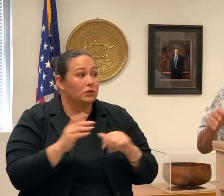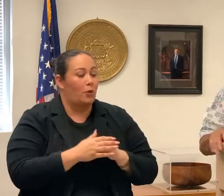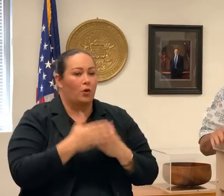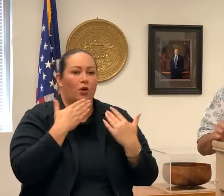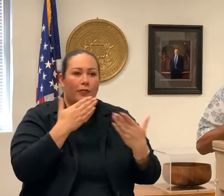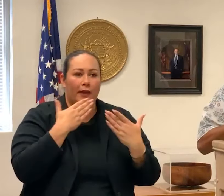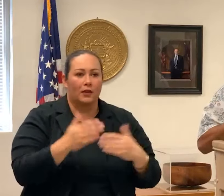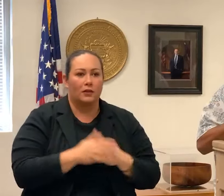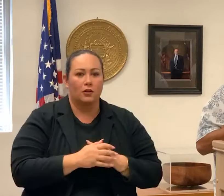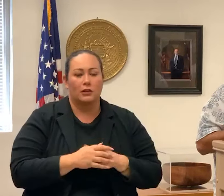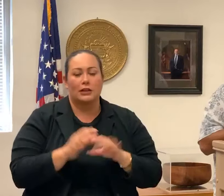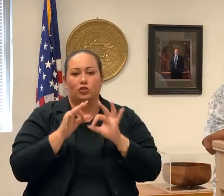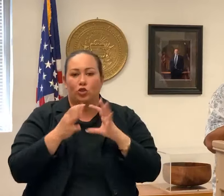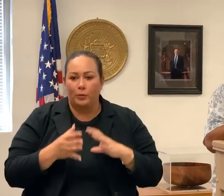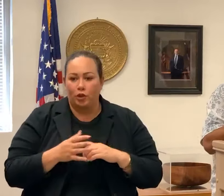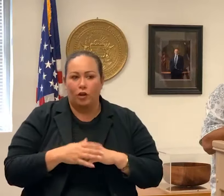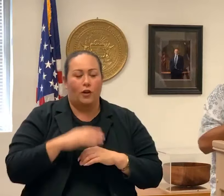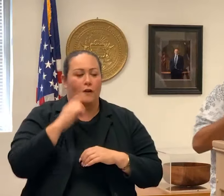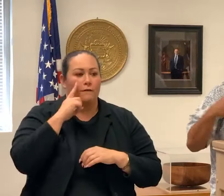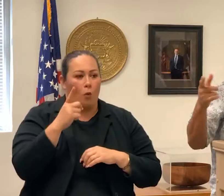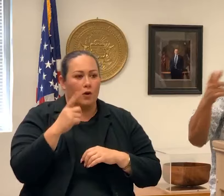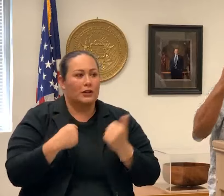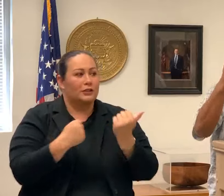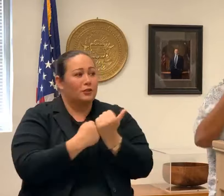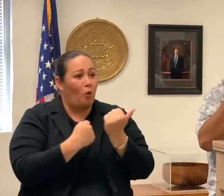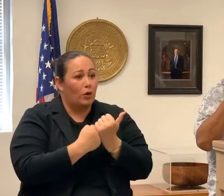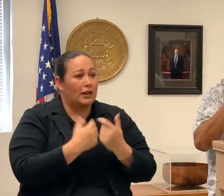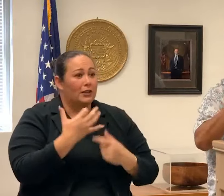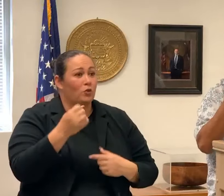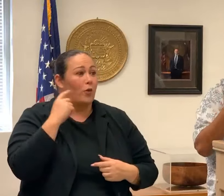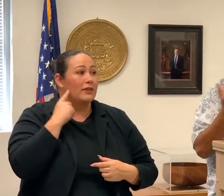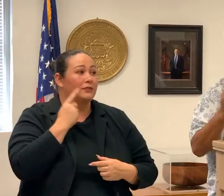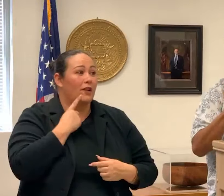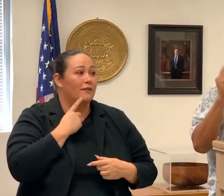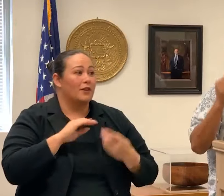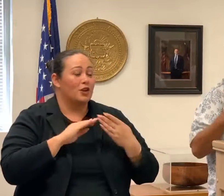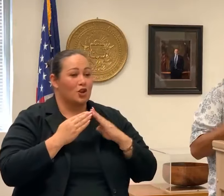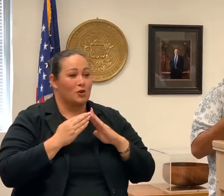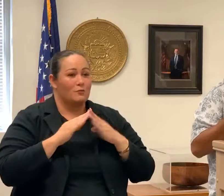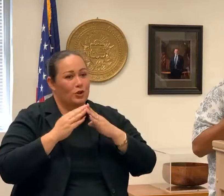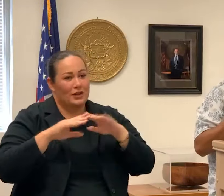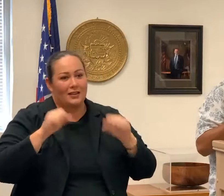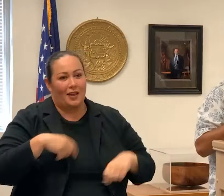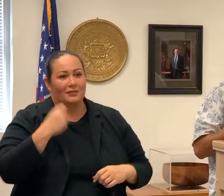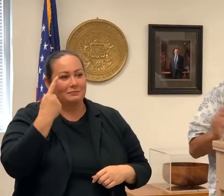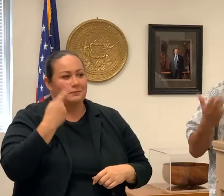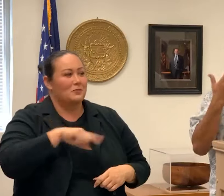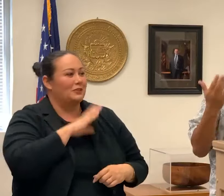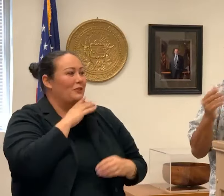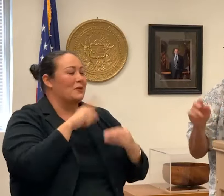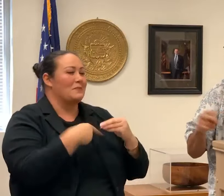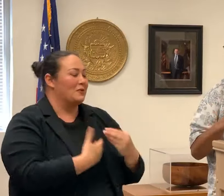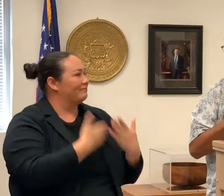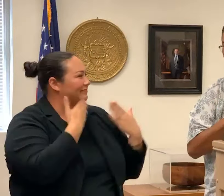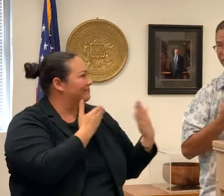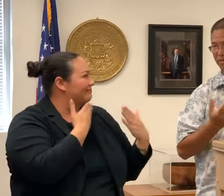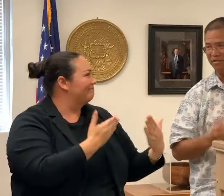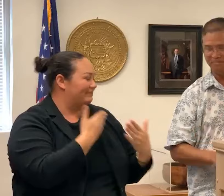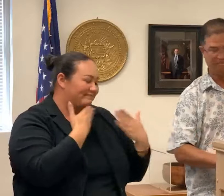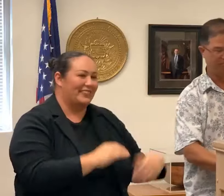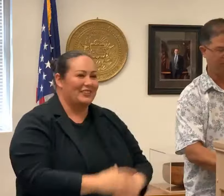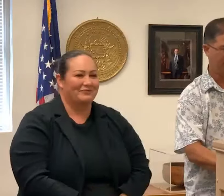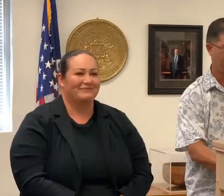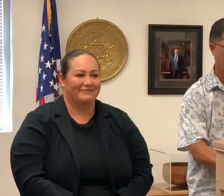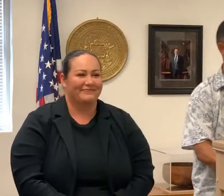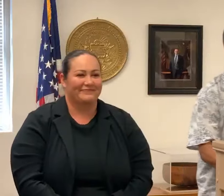I want to thank the interpreter for supporting so that the deaf community can understand what we are talking about. Thank you very, very